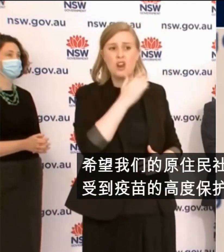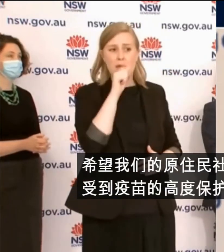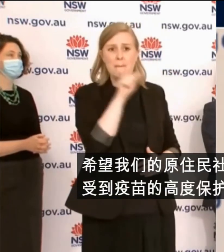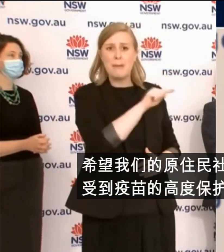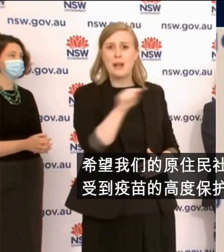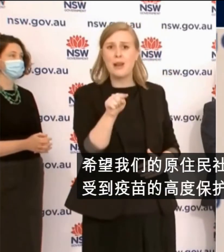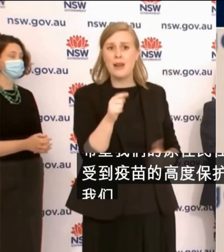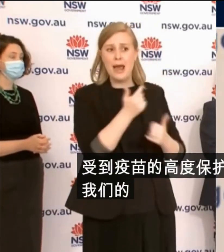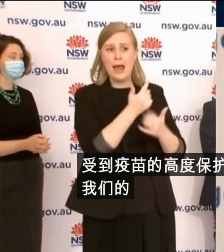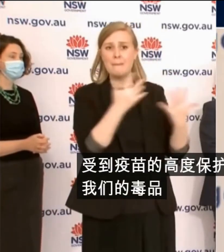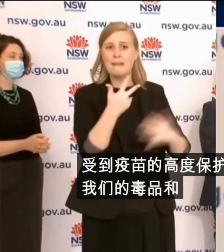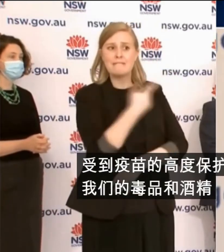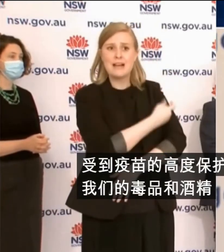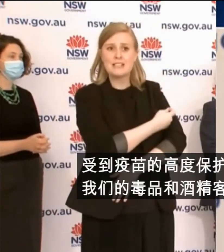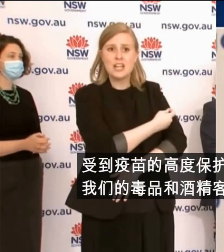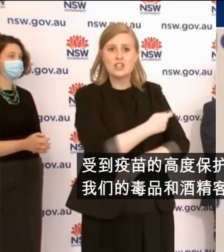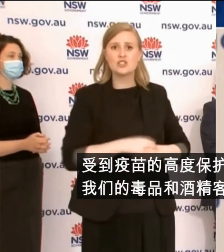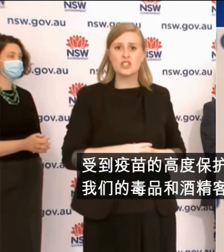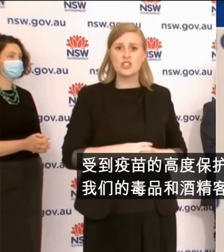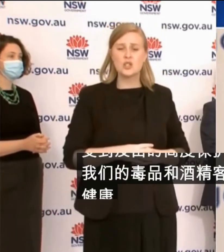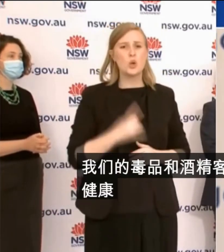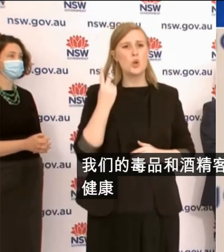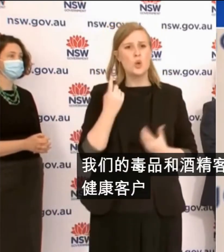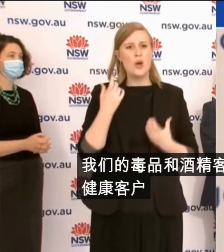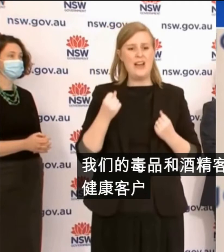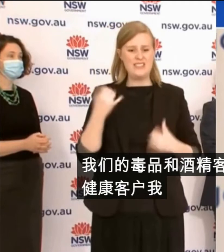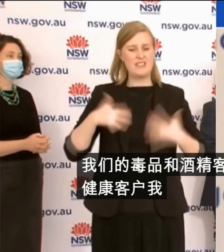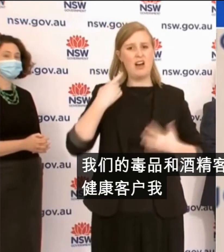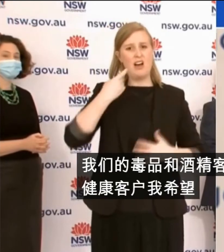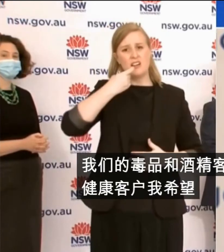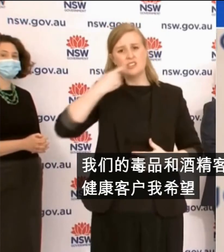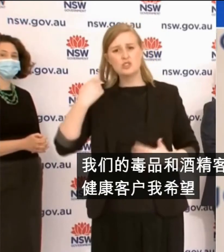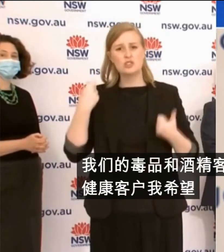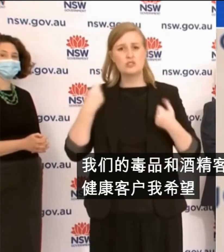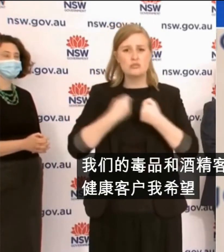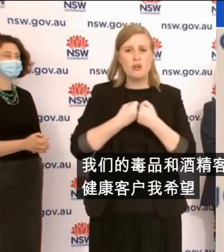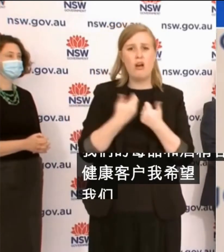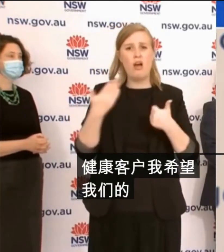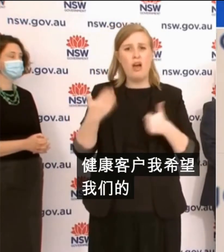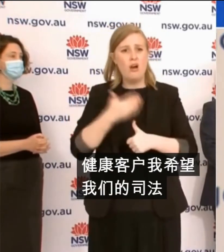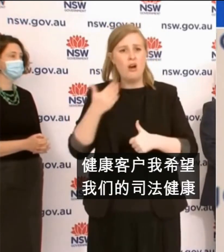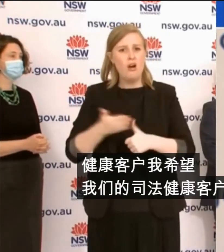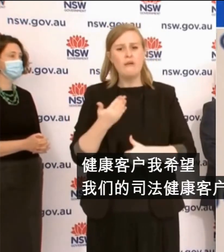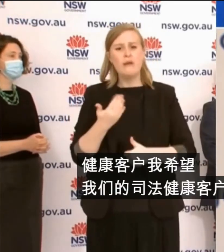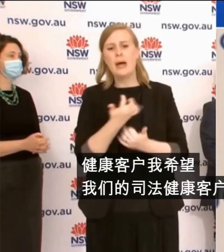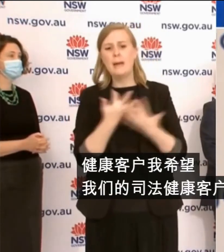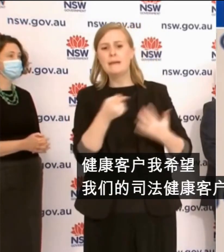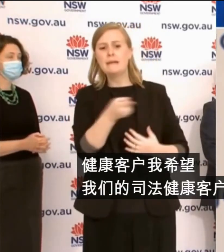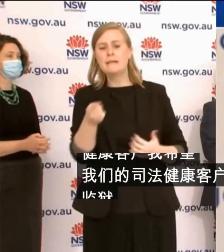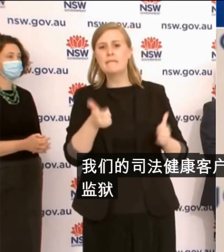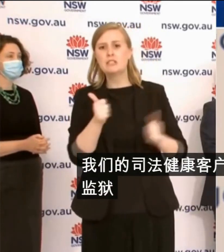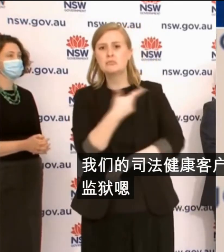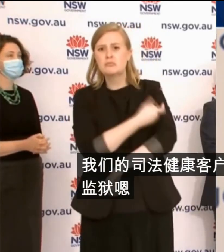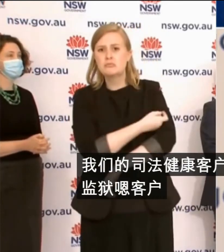vaccination. I want our drug and alcohol clients, our mental health clients. I want our justice health clients. I